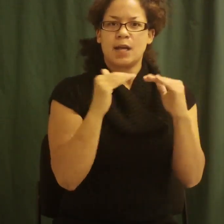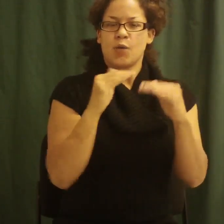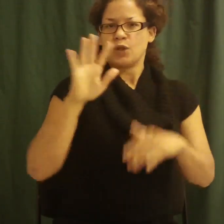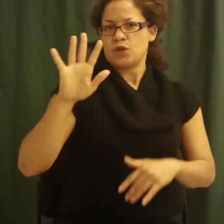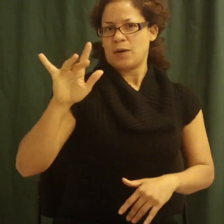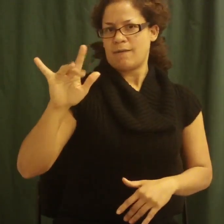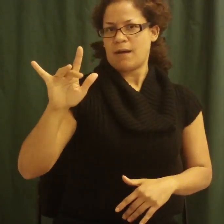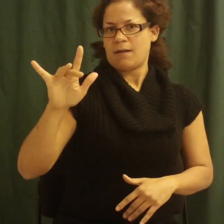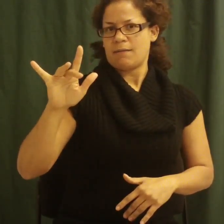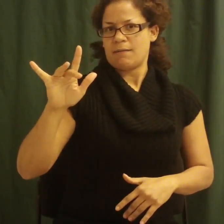two numbers.